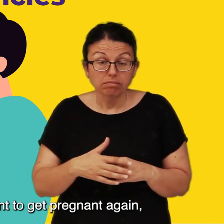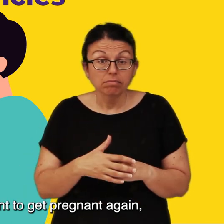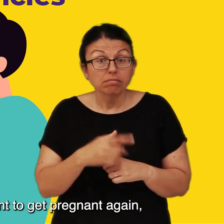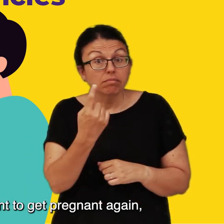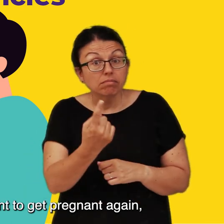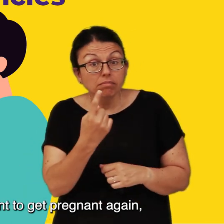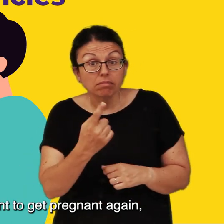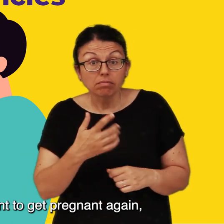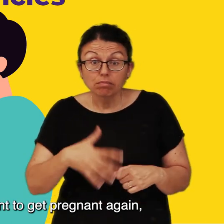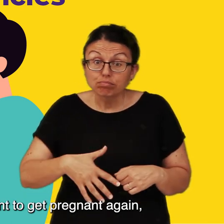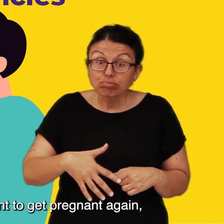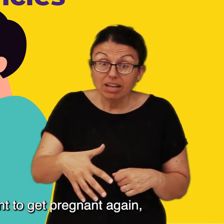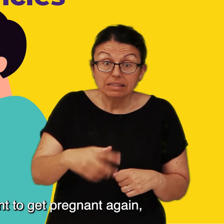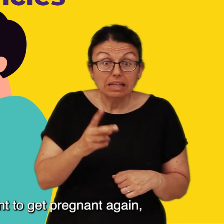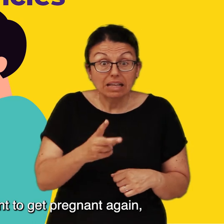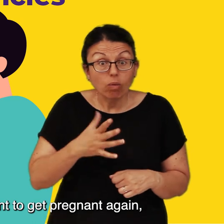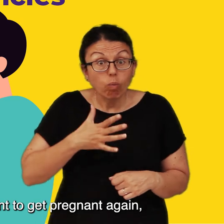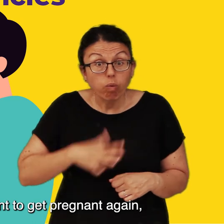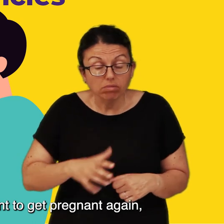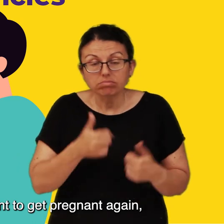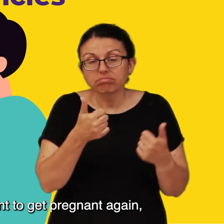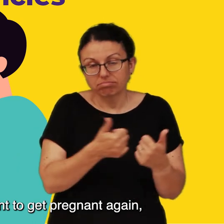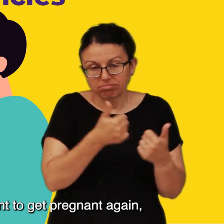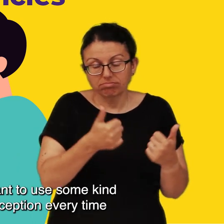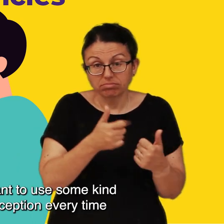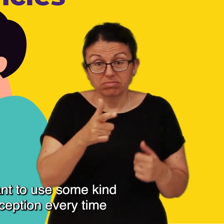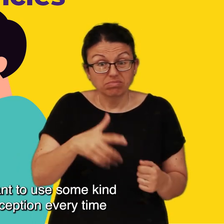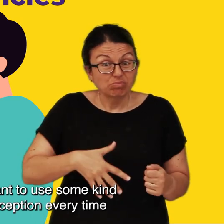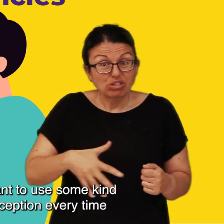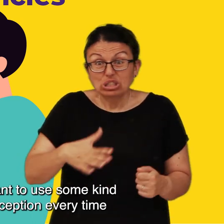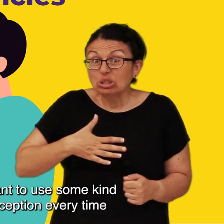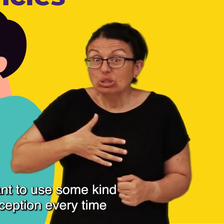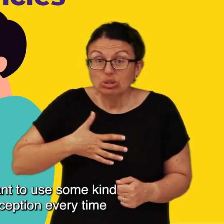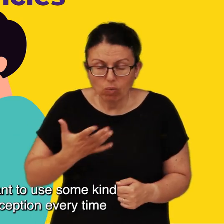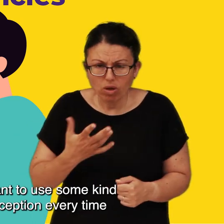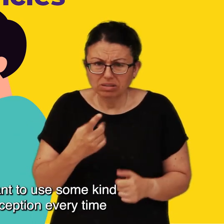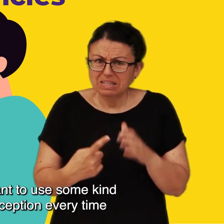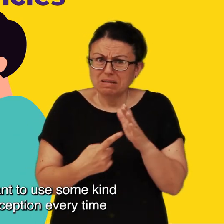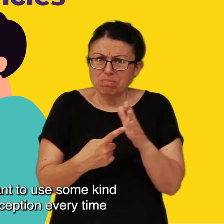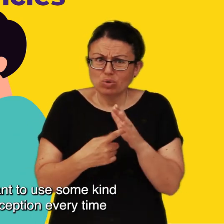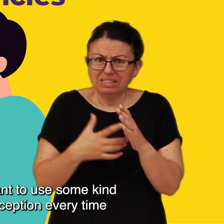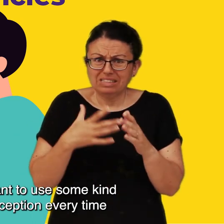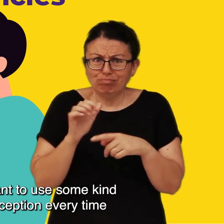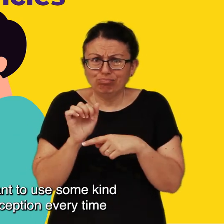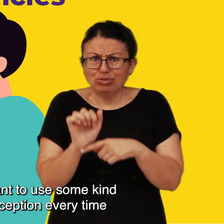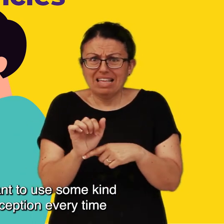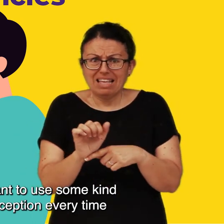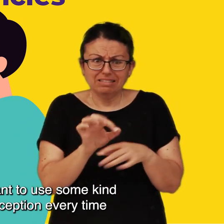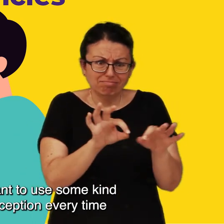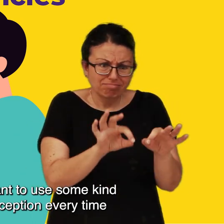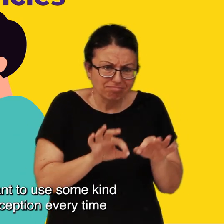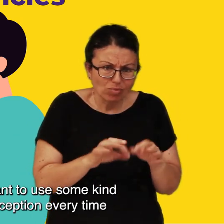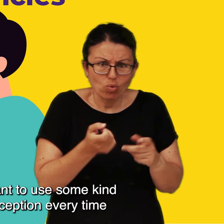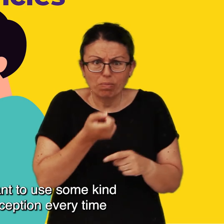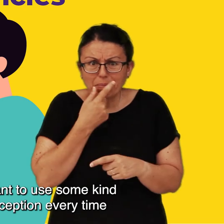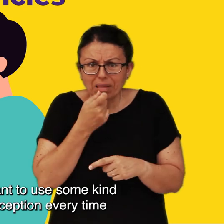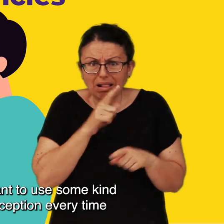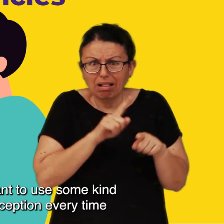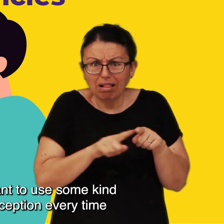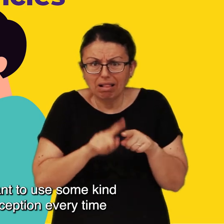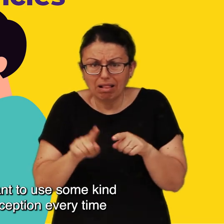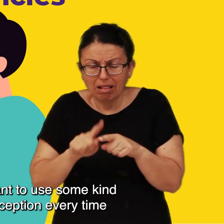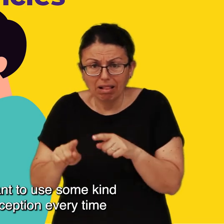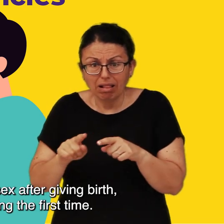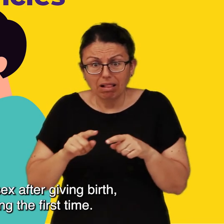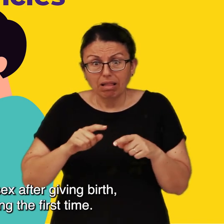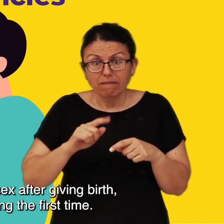Unless you want to get pregnant again, it's important to use some kind of contraception every time you have sex